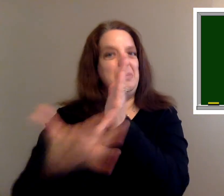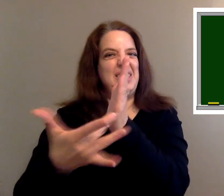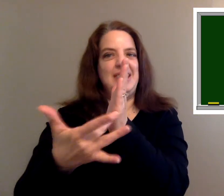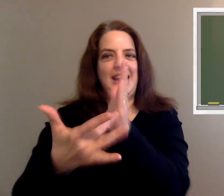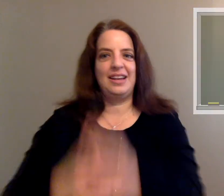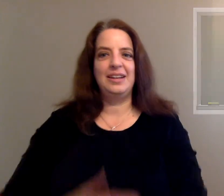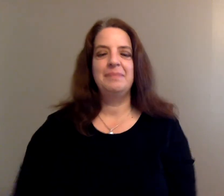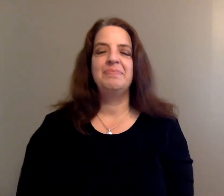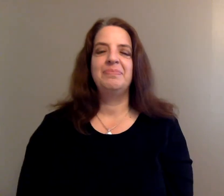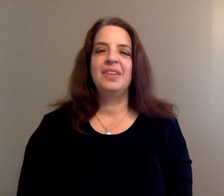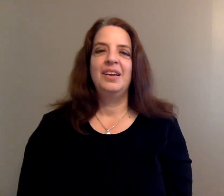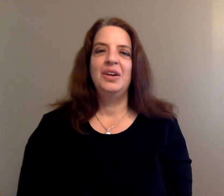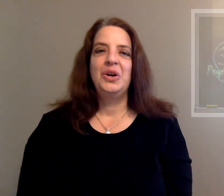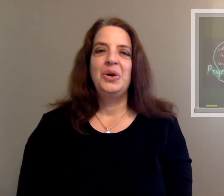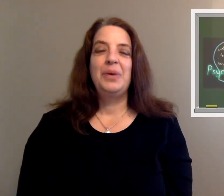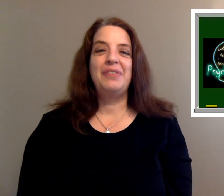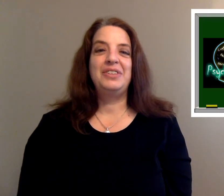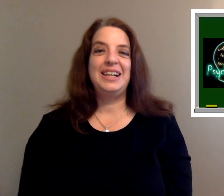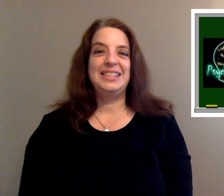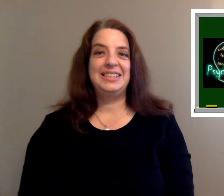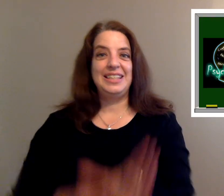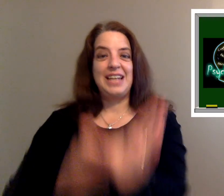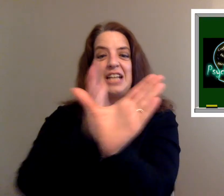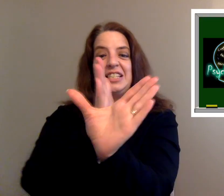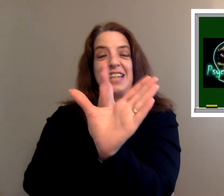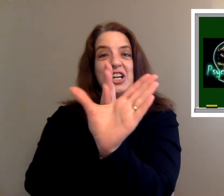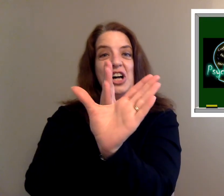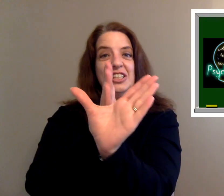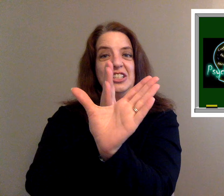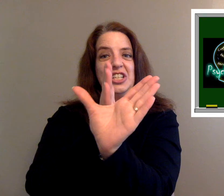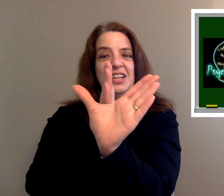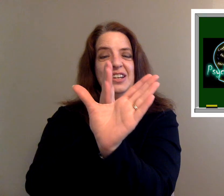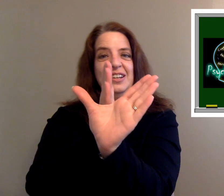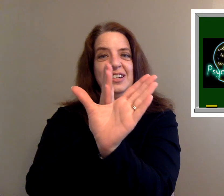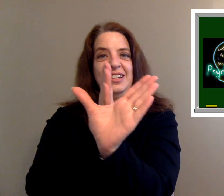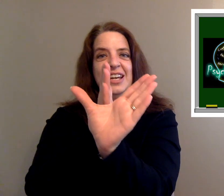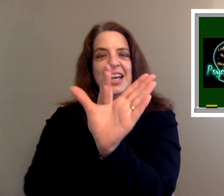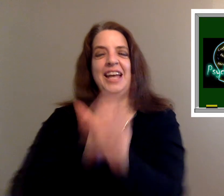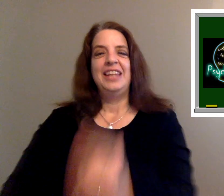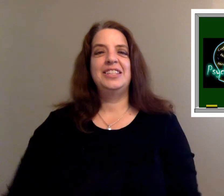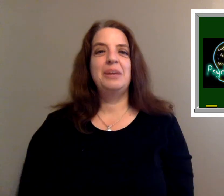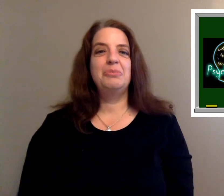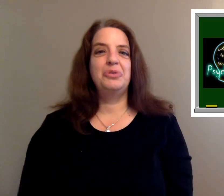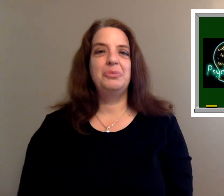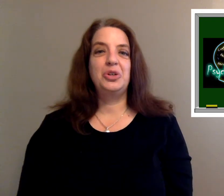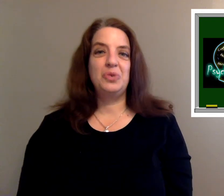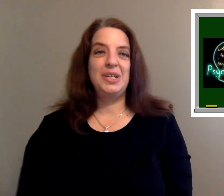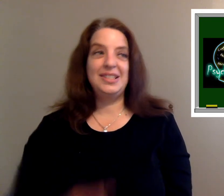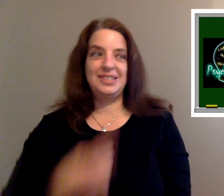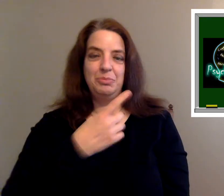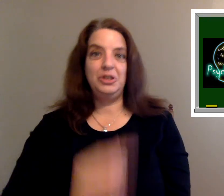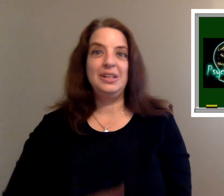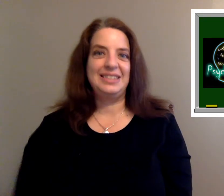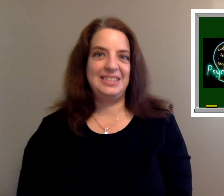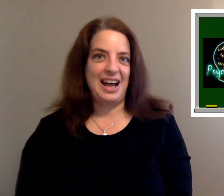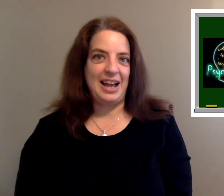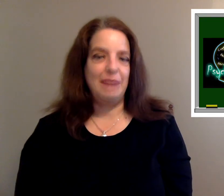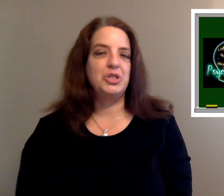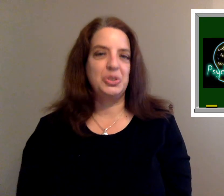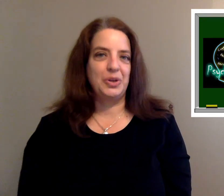pharmacy tech. We have classes in psychology. This comes from the Greek symbol psi, which is where the